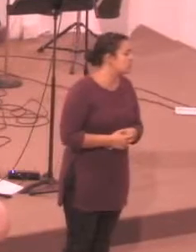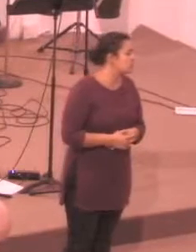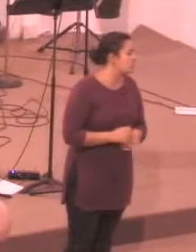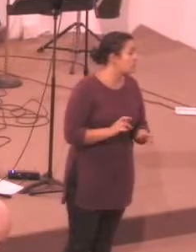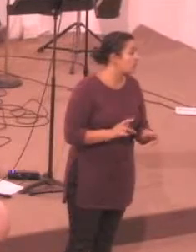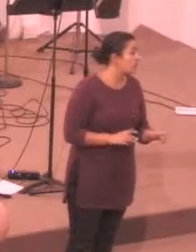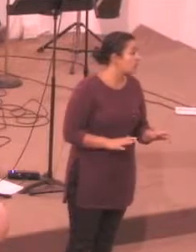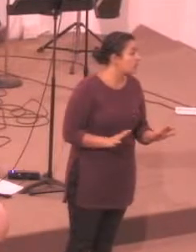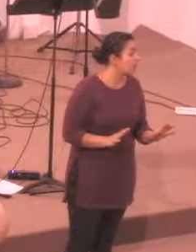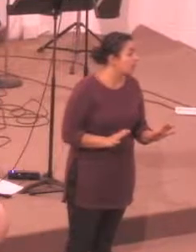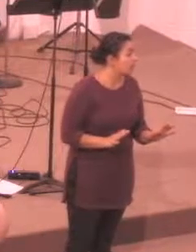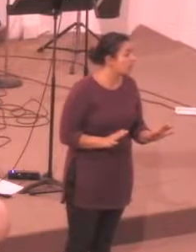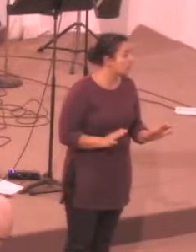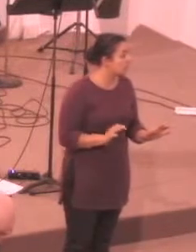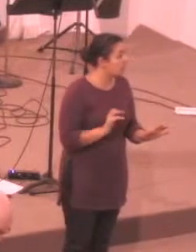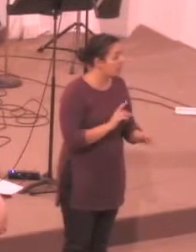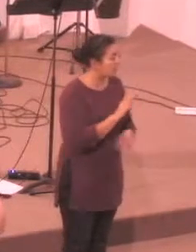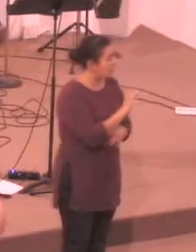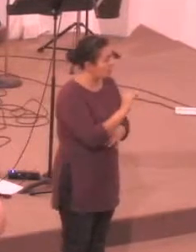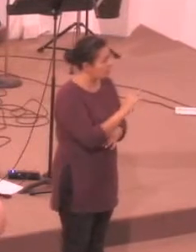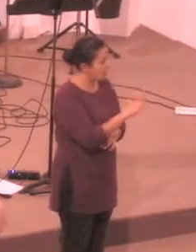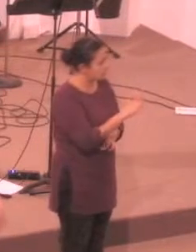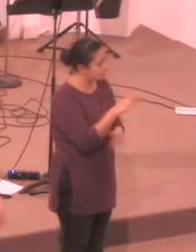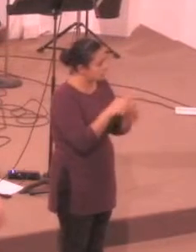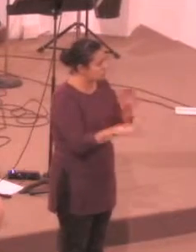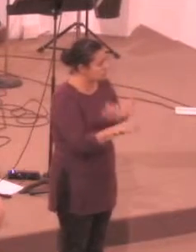Flip over to Colossians chapter 3.